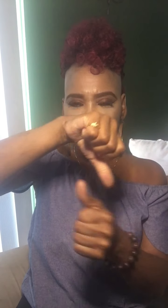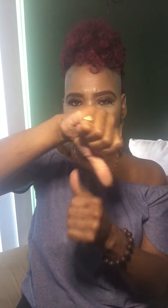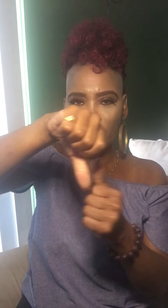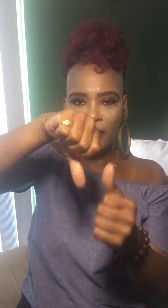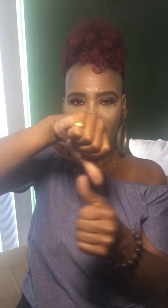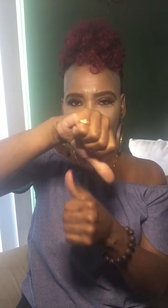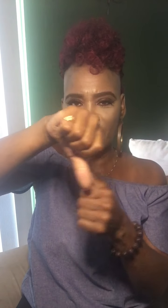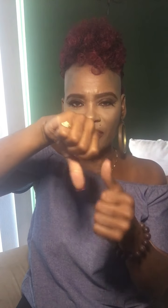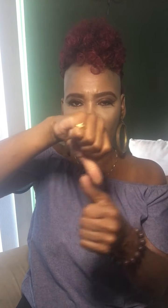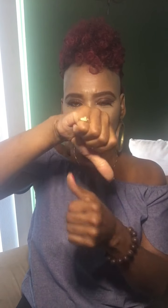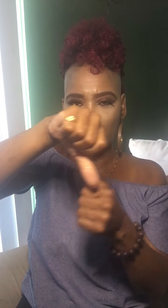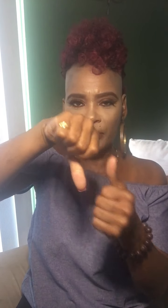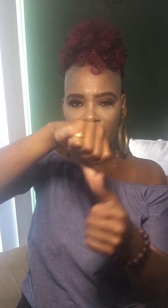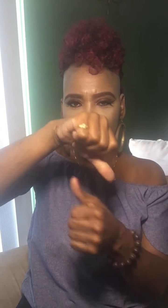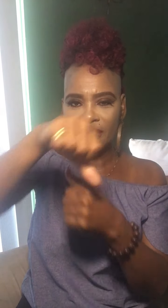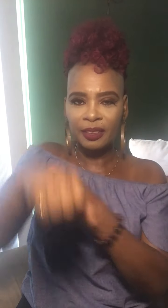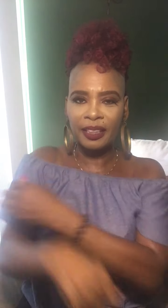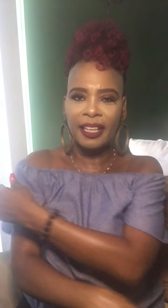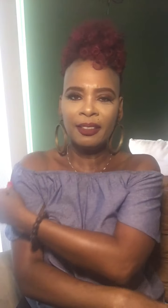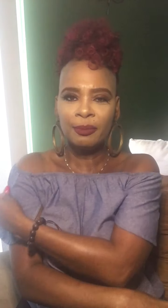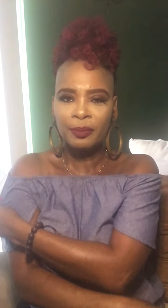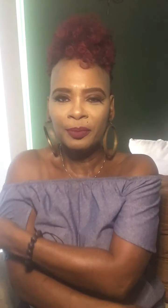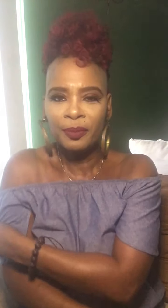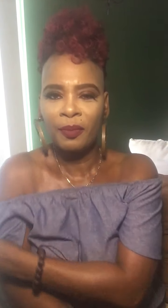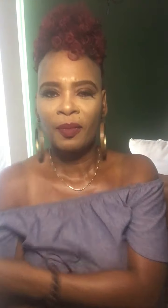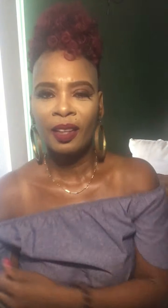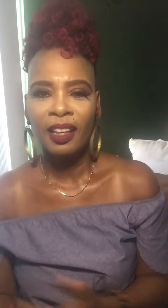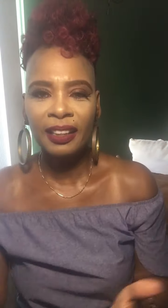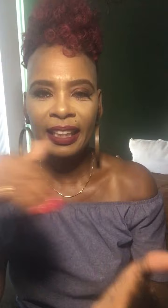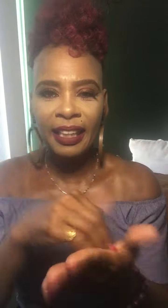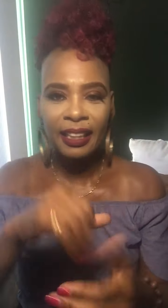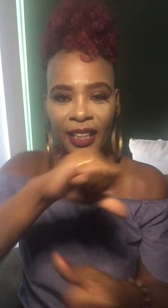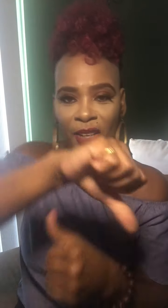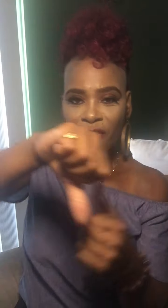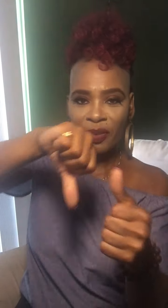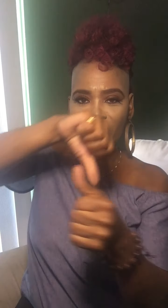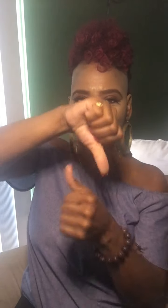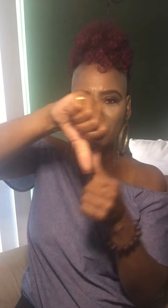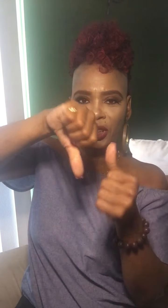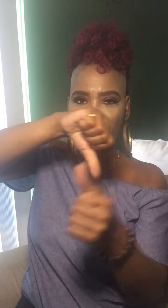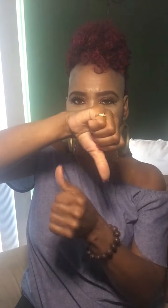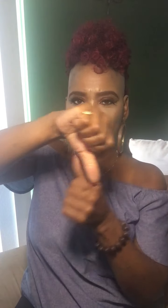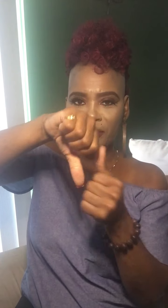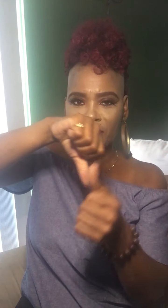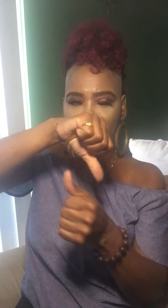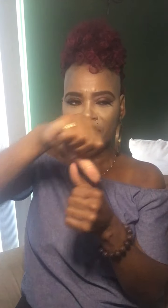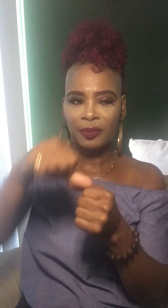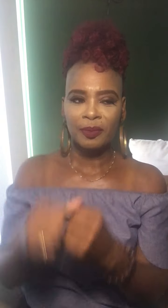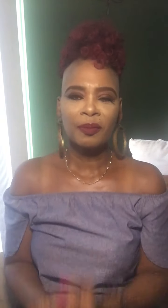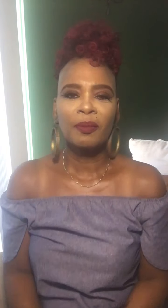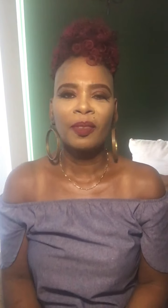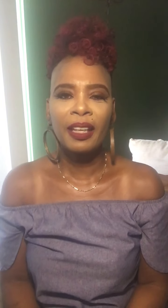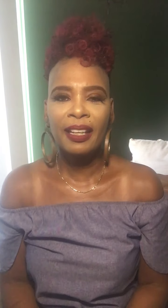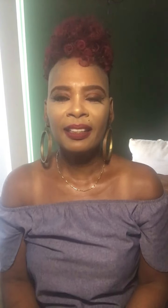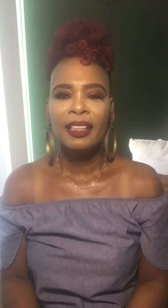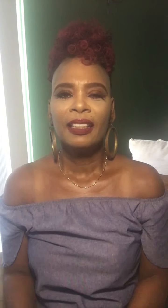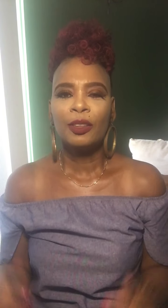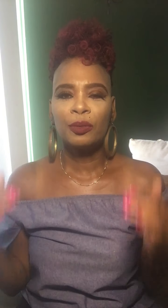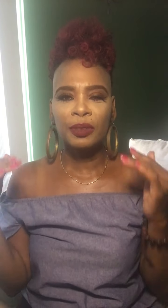circle around like fellowshipping, okay? Again, fellowship. okay? The